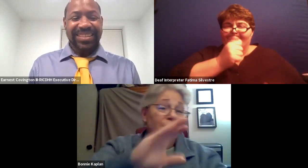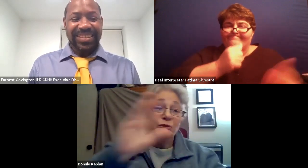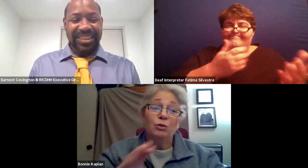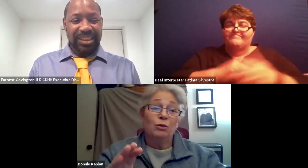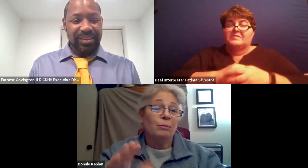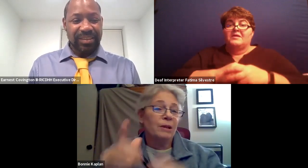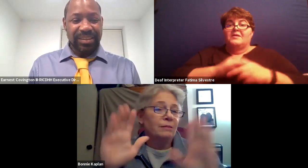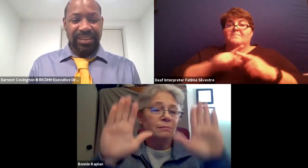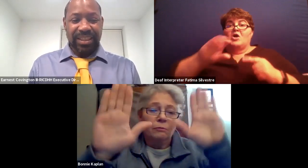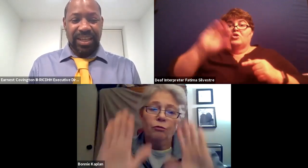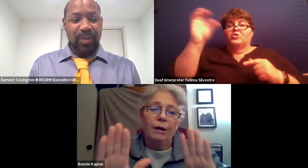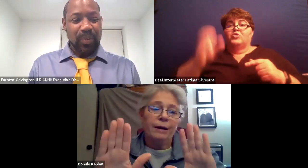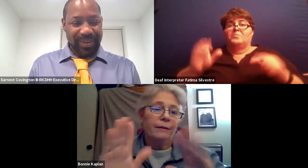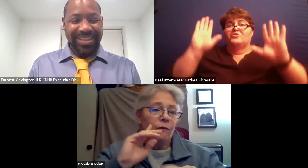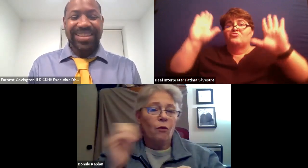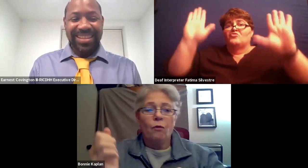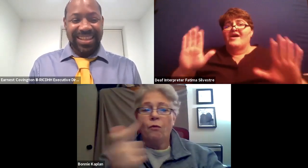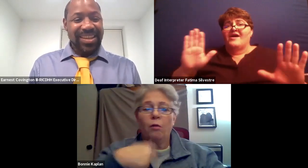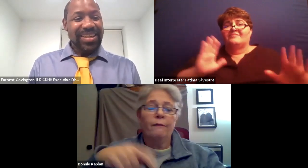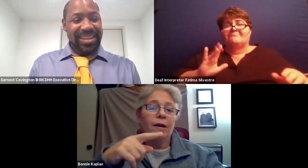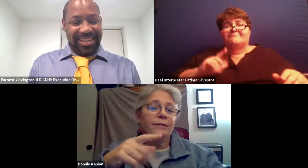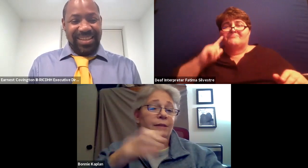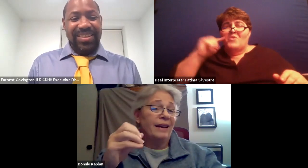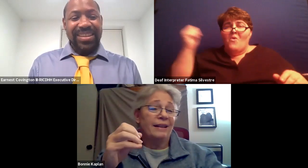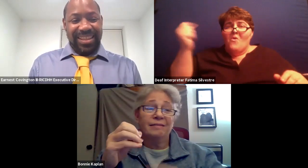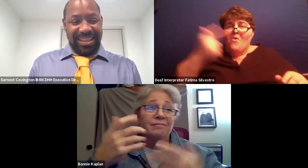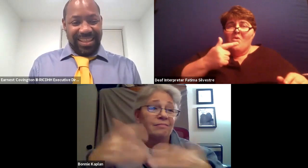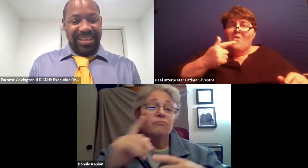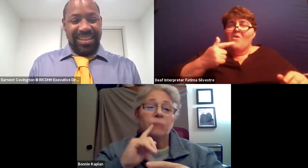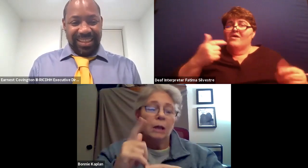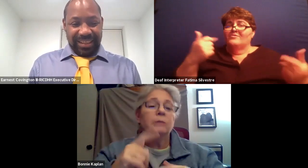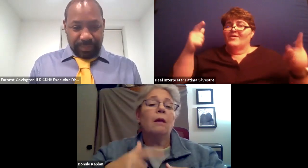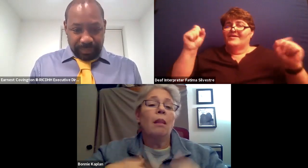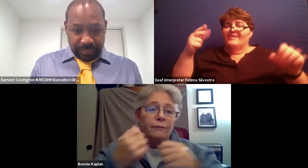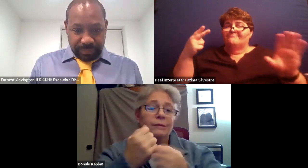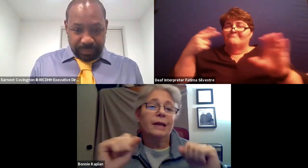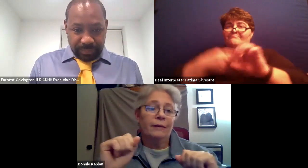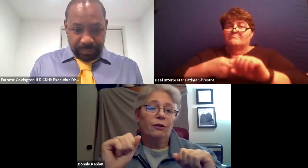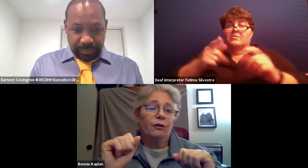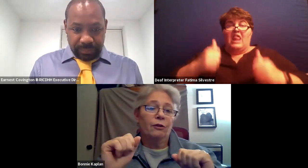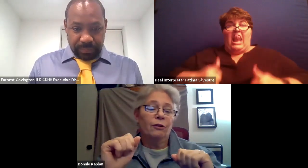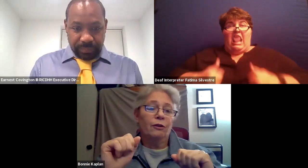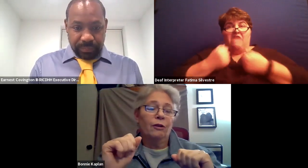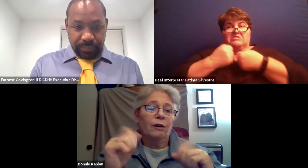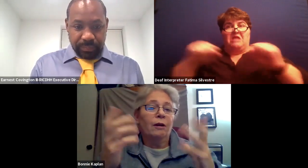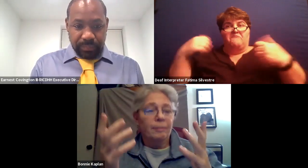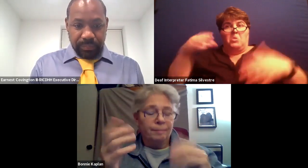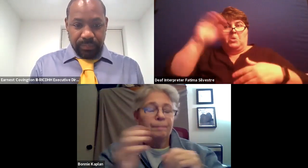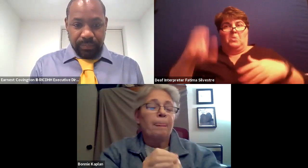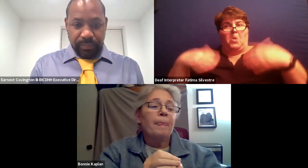person. But you know, this is great. This is a way that all of us can be together, and